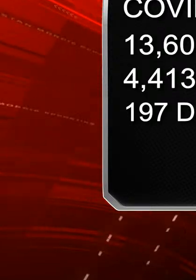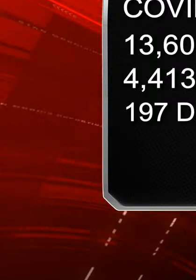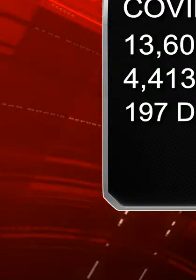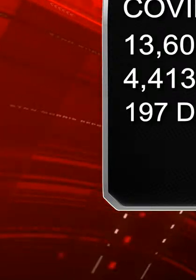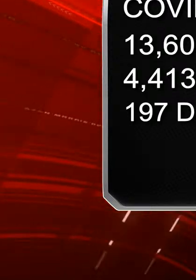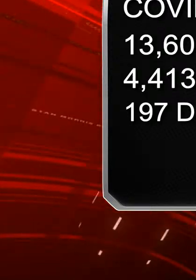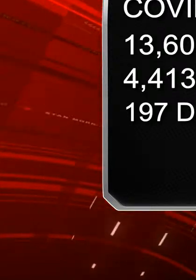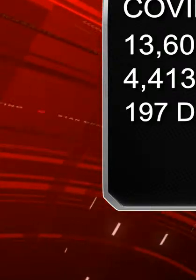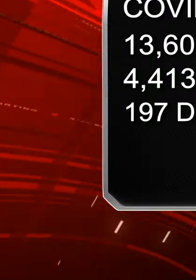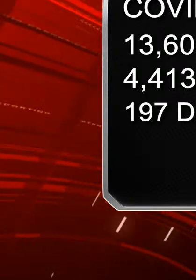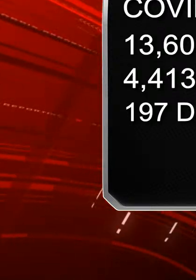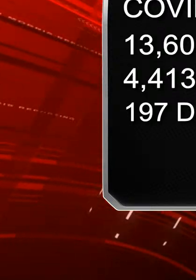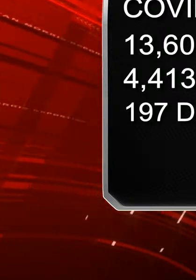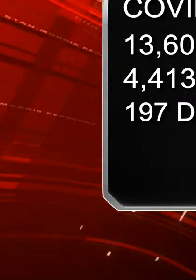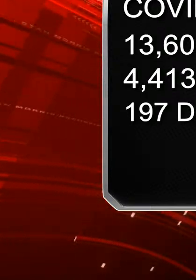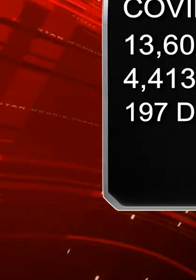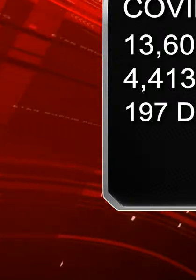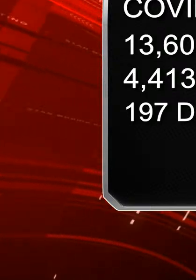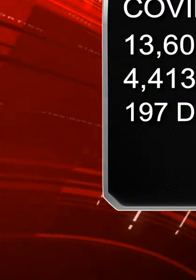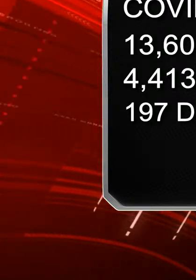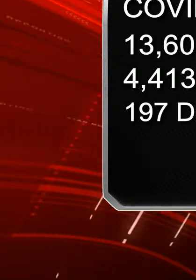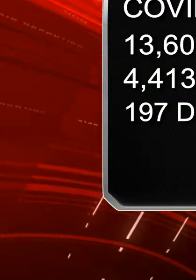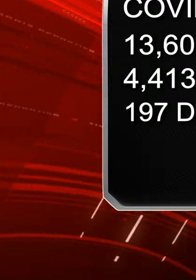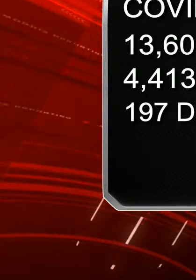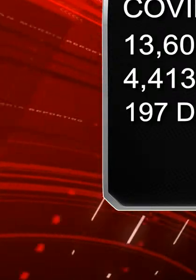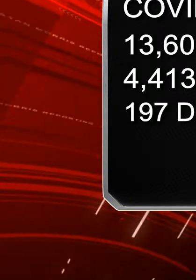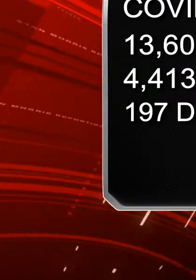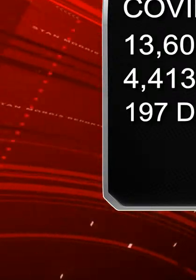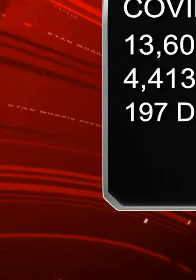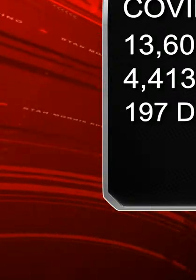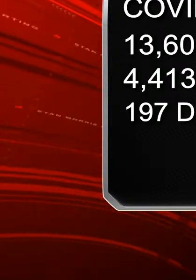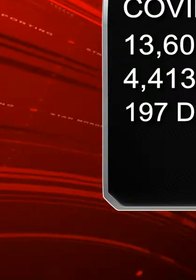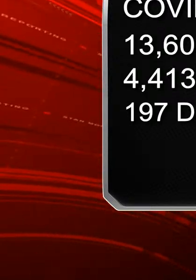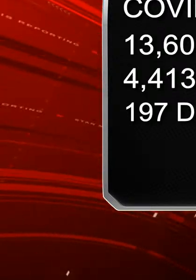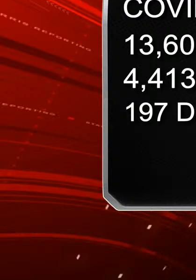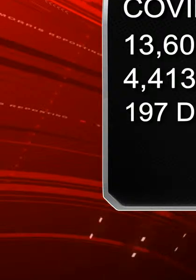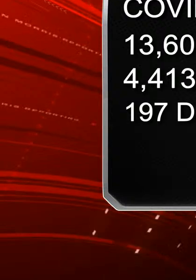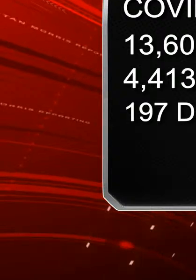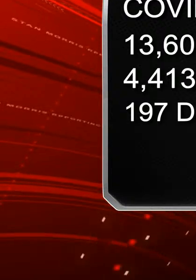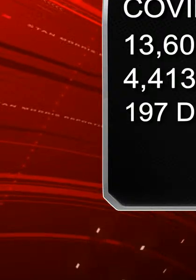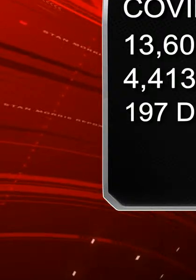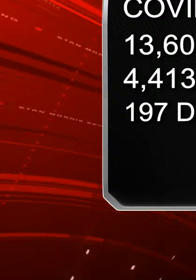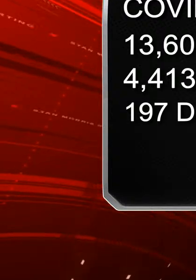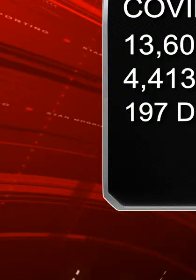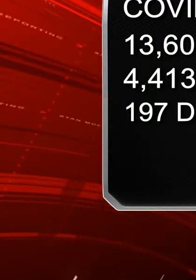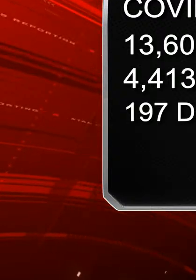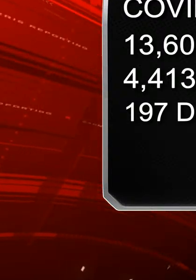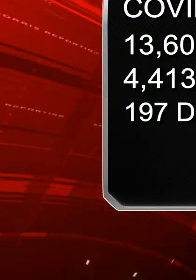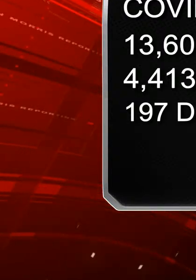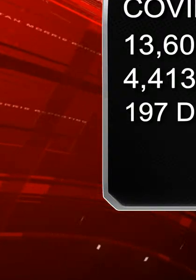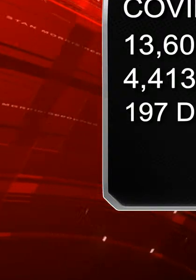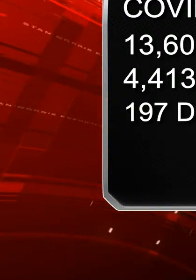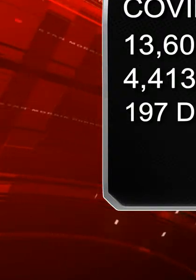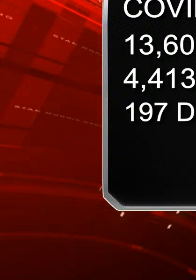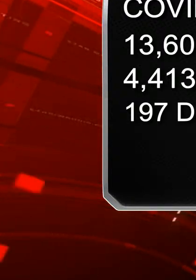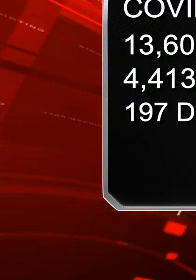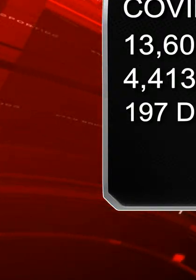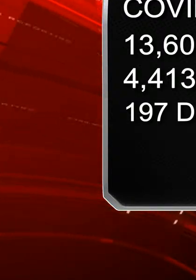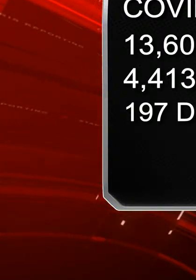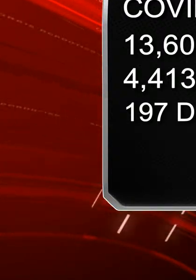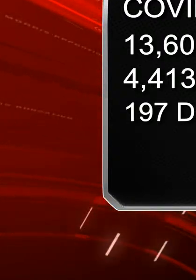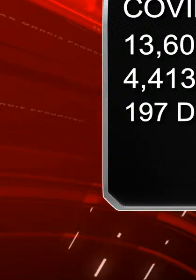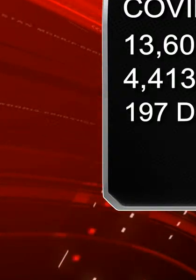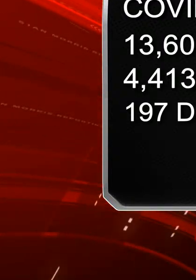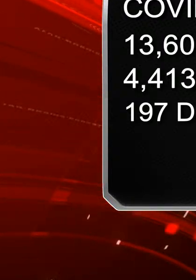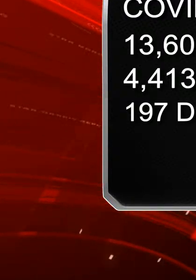got to quarantine for 14 days. Well, I checked out the numbers, and Kansas's numbers are really about the same as ours, except for deaths.